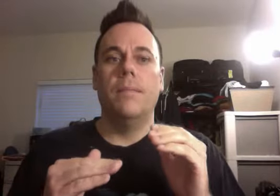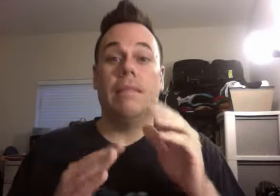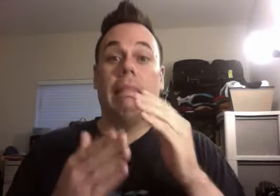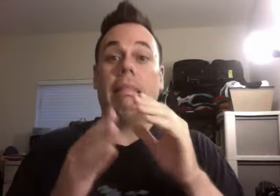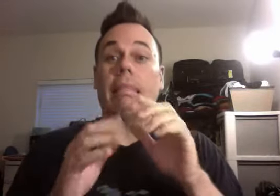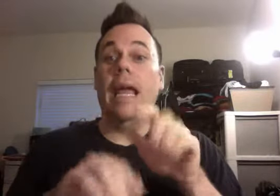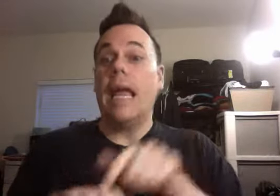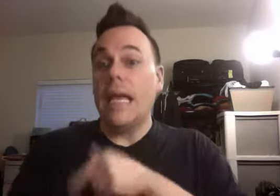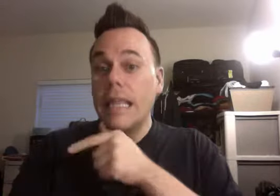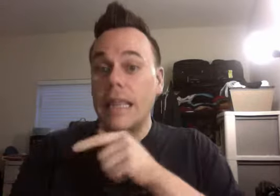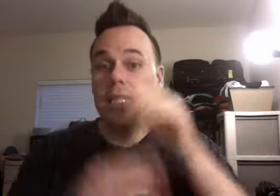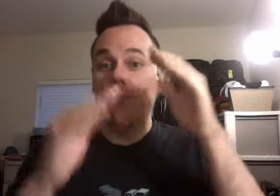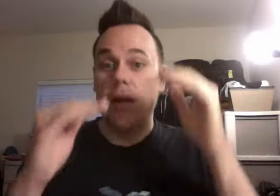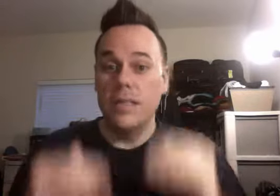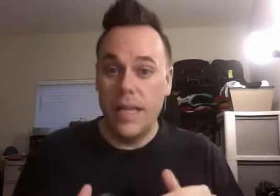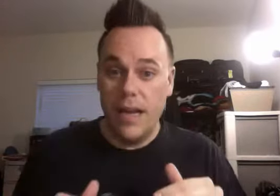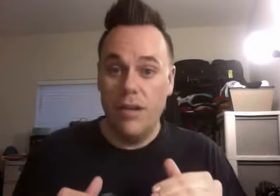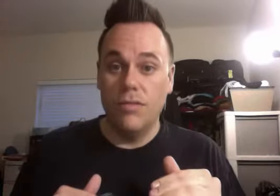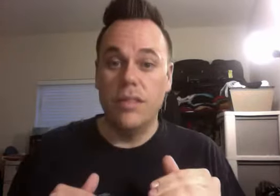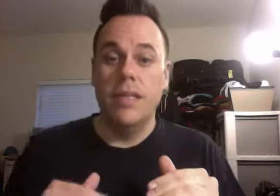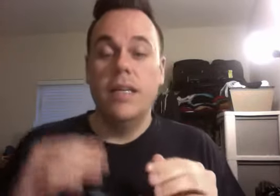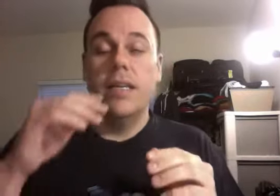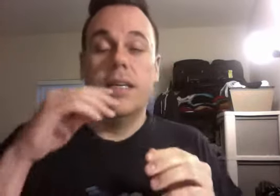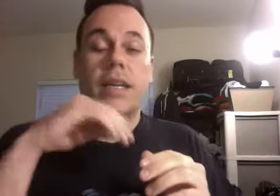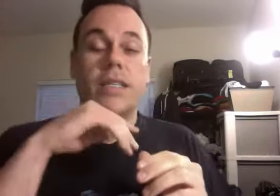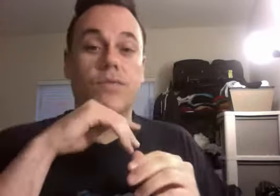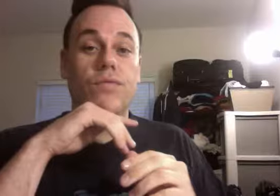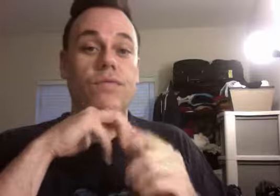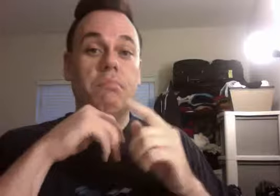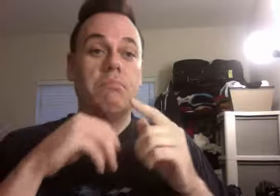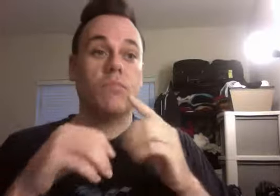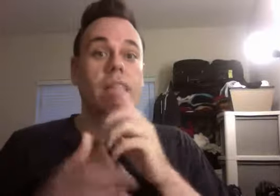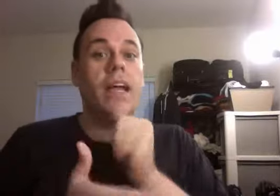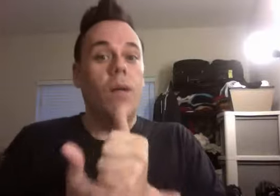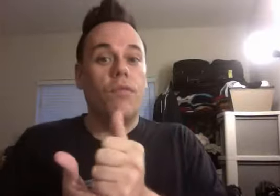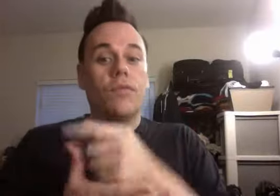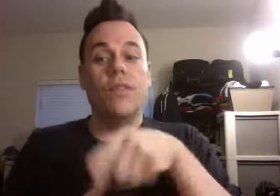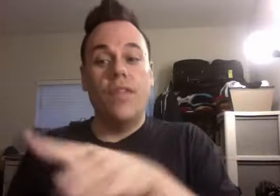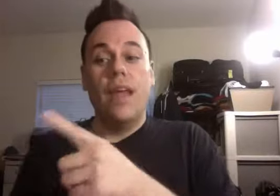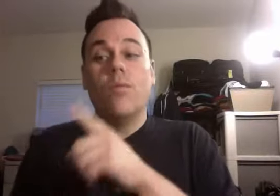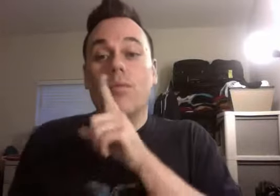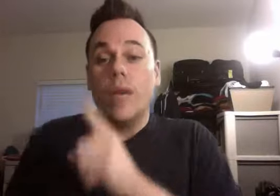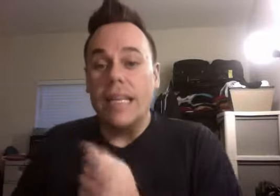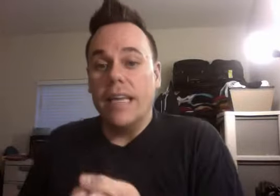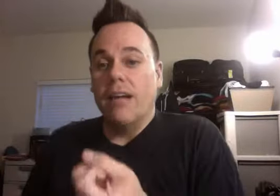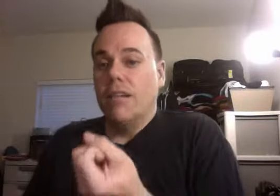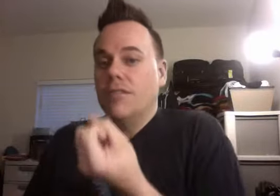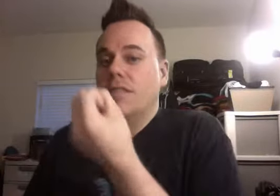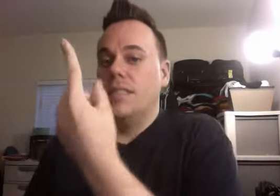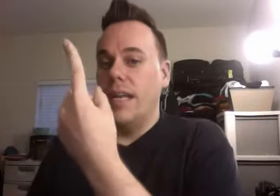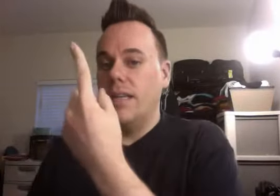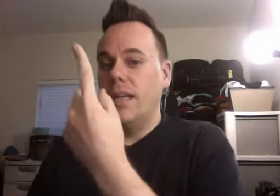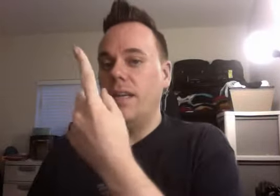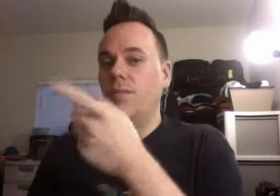the length is brought down. It's really helpful so that they really are understanding what